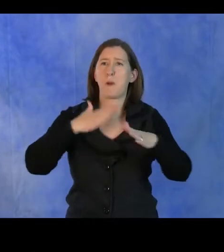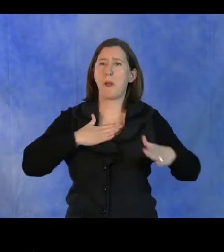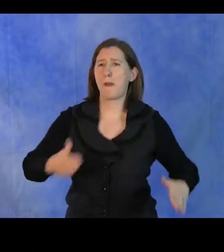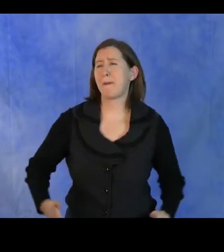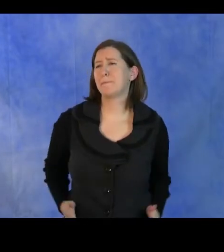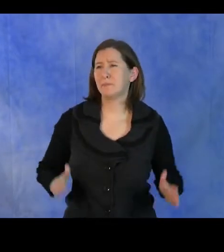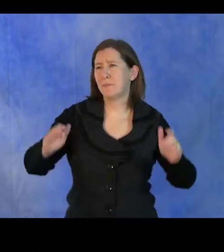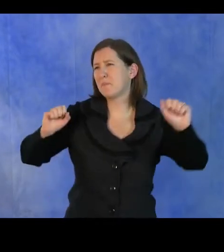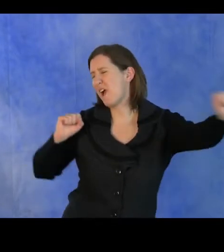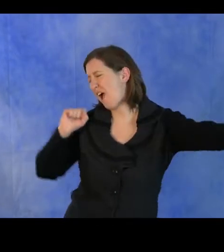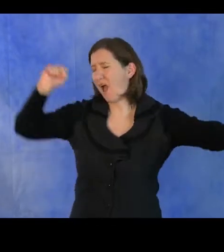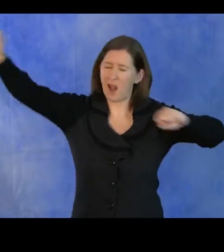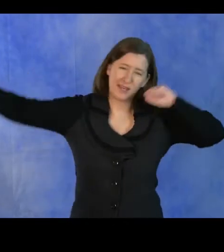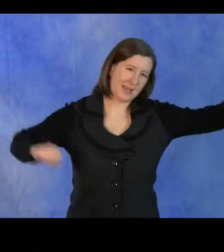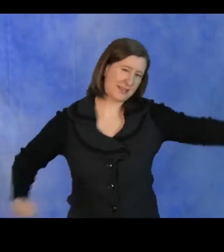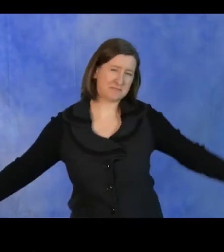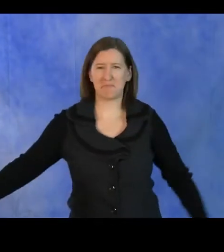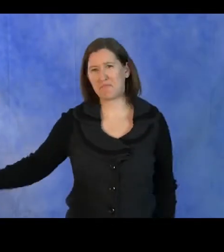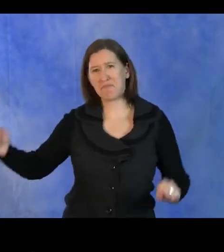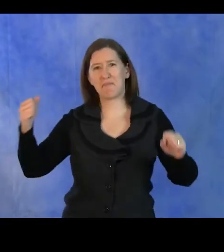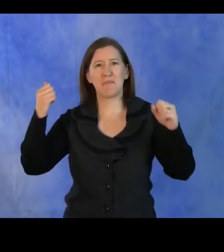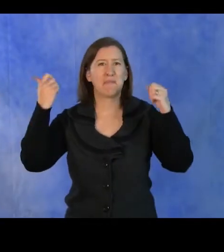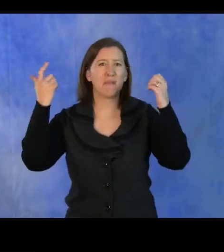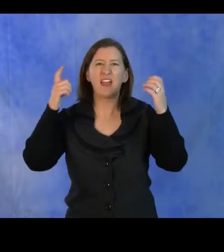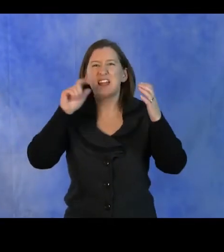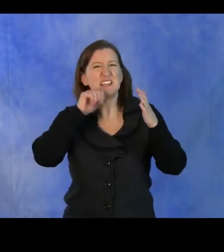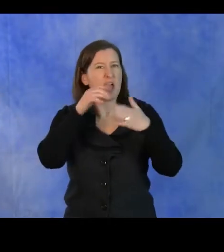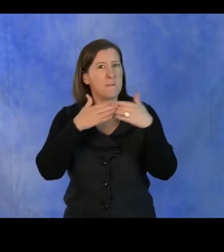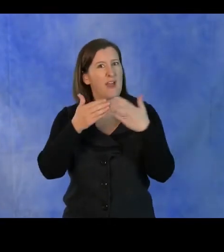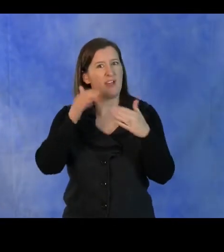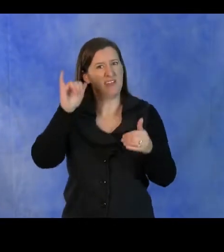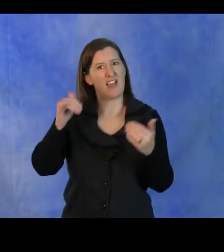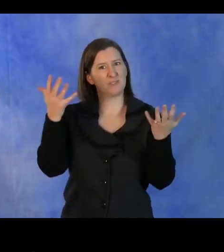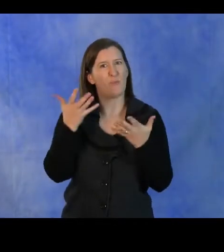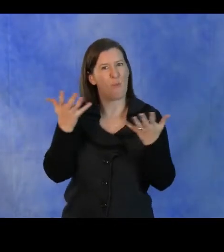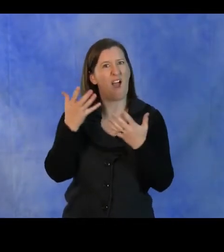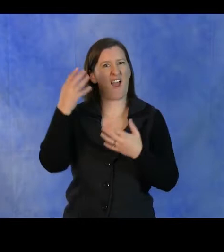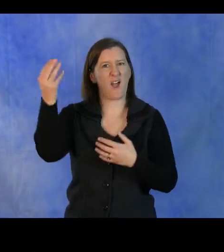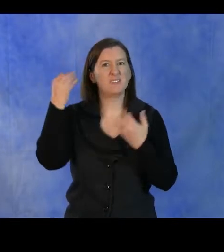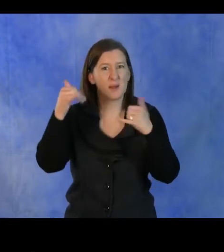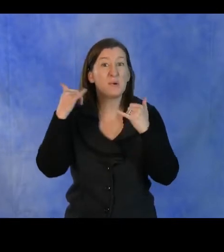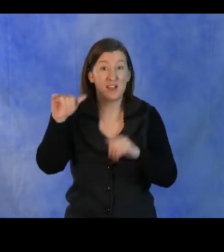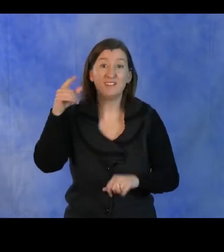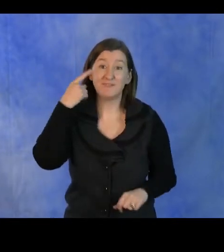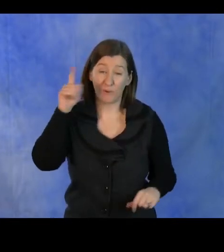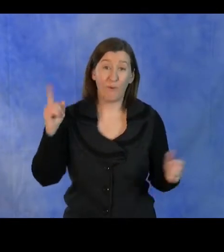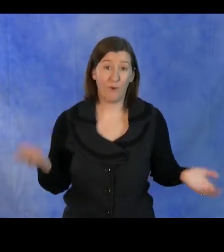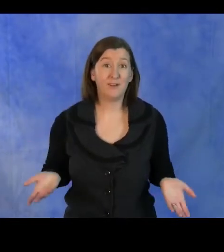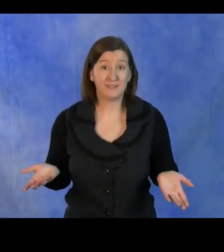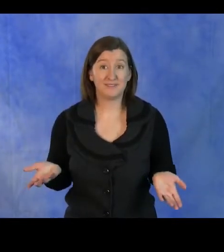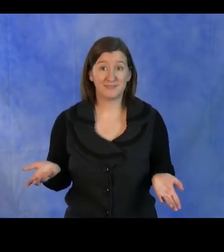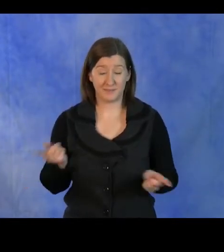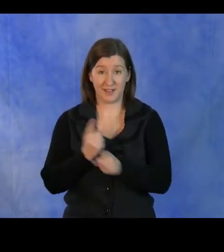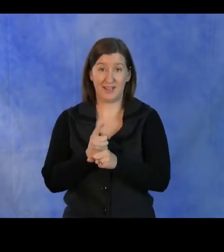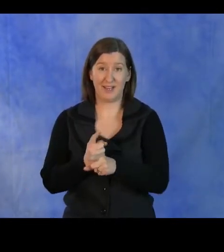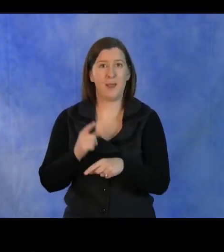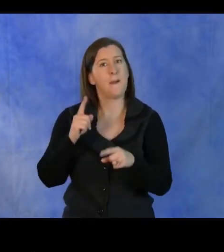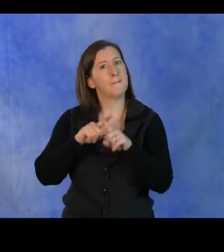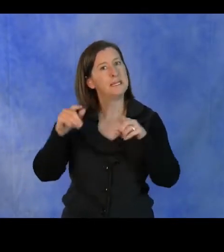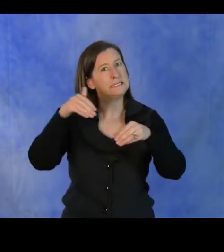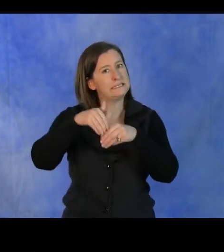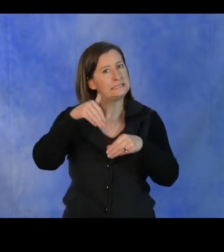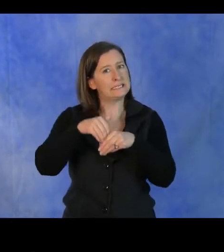you can use your body to move around, and it doesn't matter because that's what it's for, outside